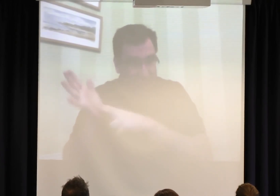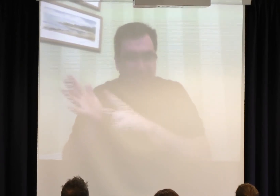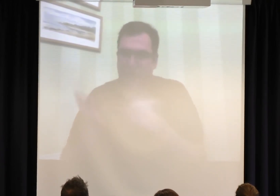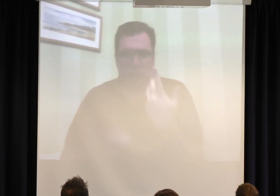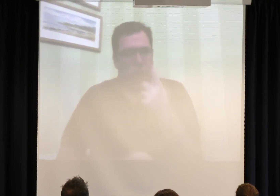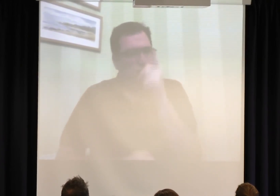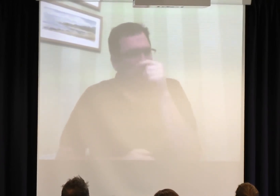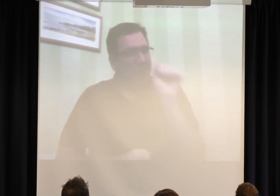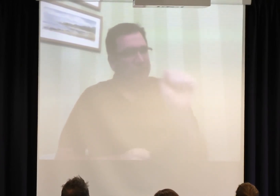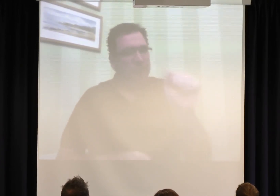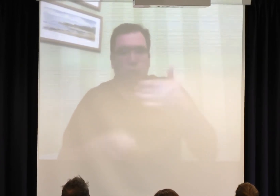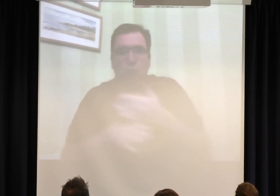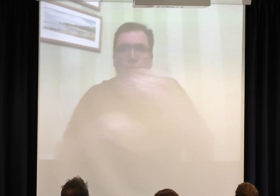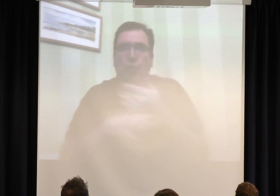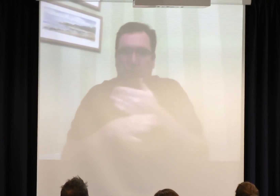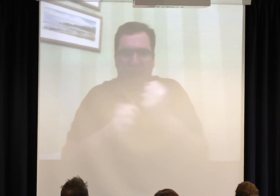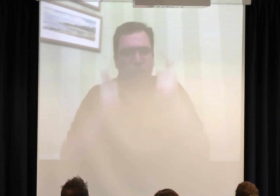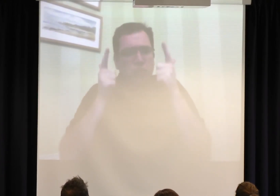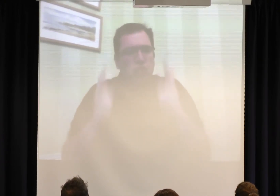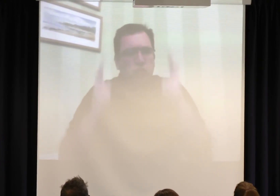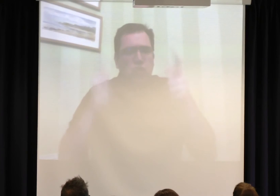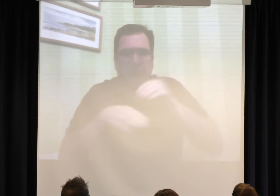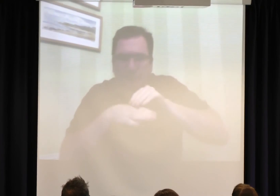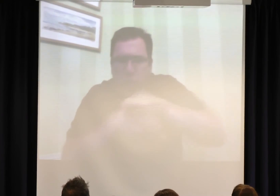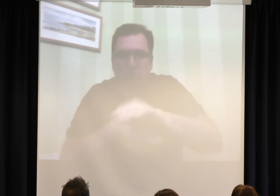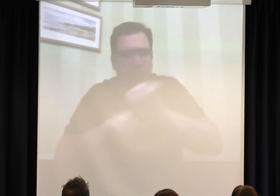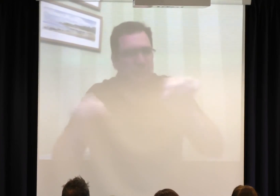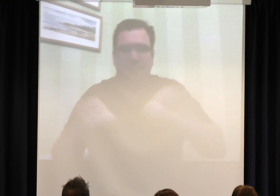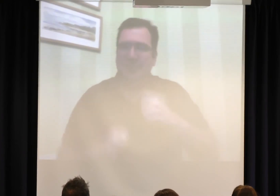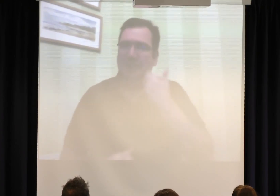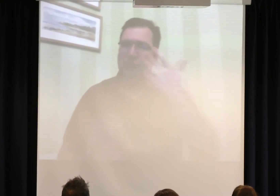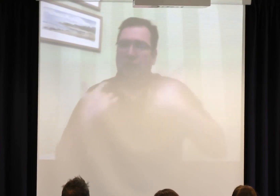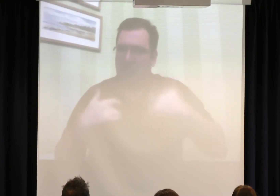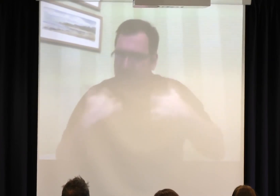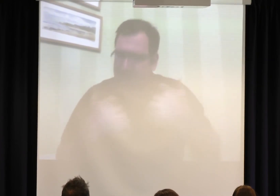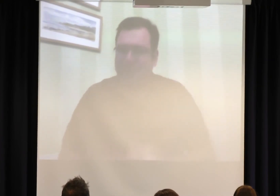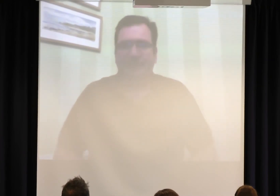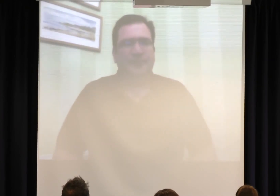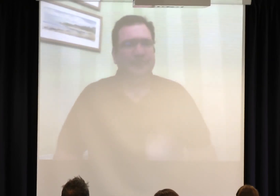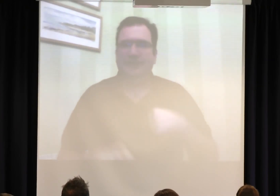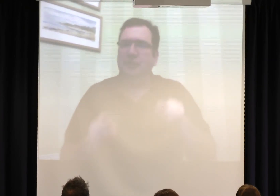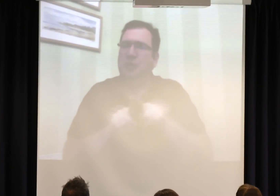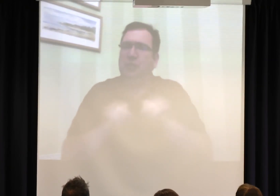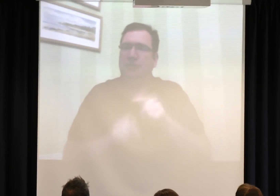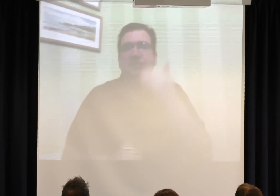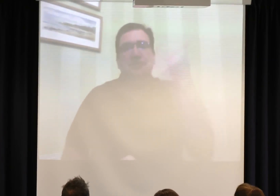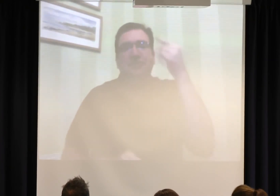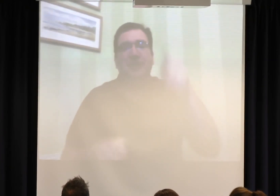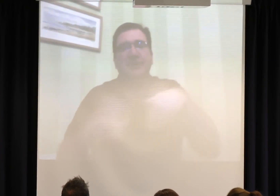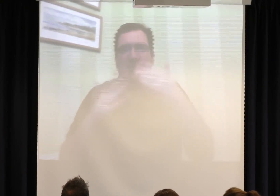qualification for Auslan English interpreters. So John was at the forefront and made many inroads and improvements to quality of